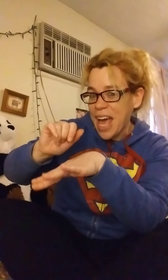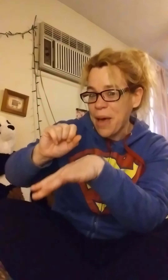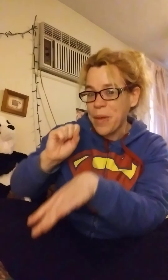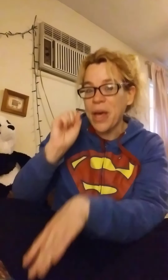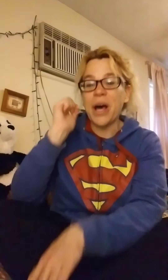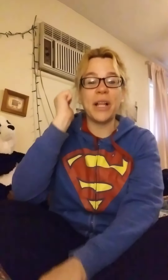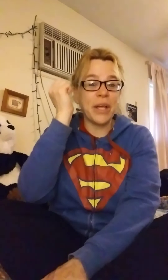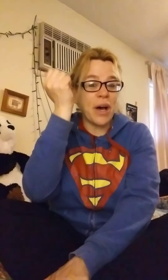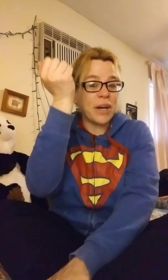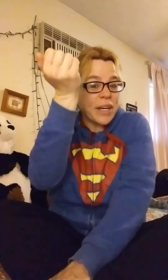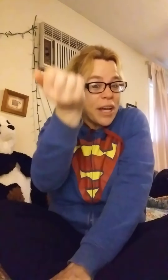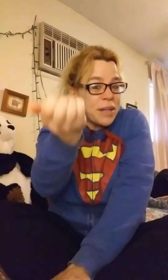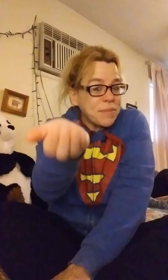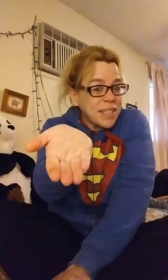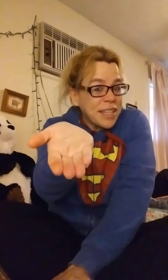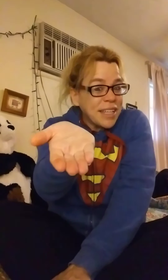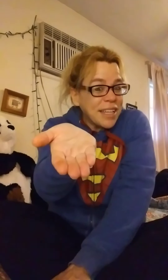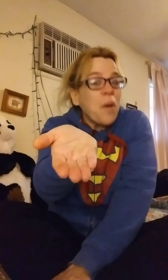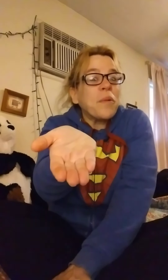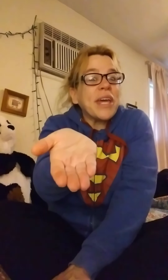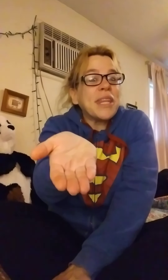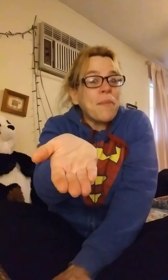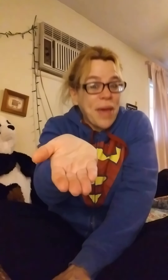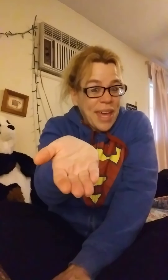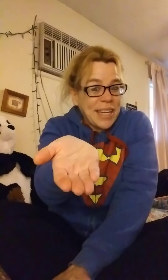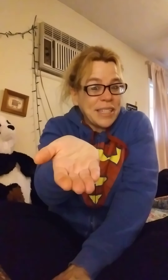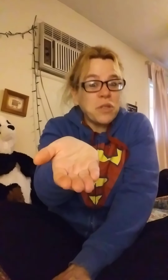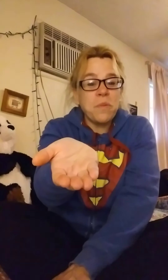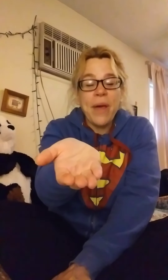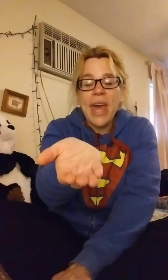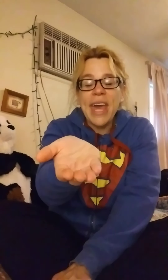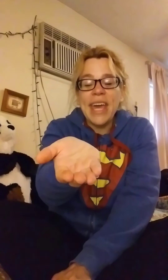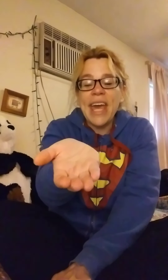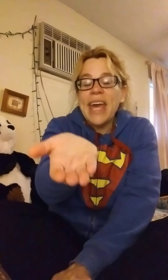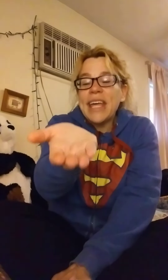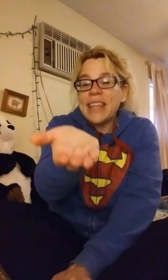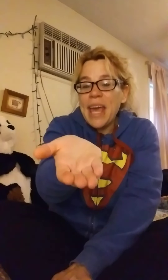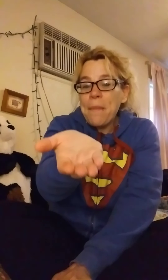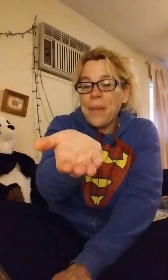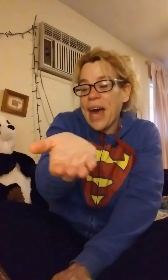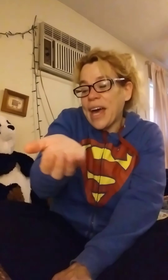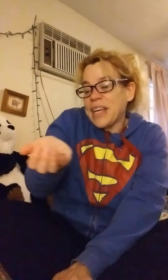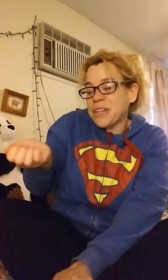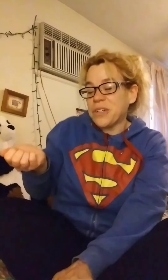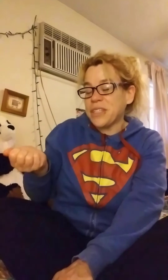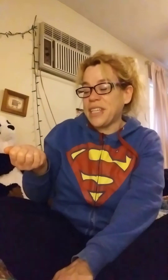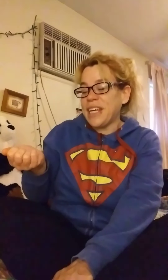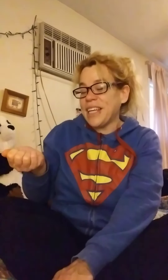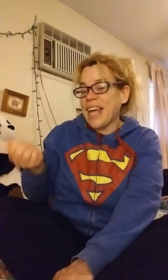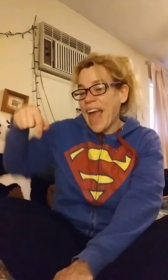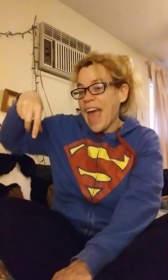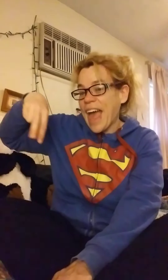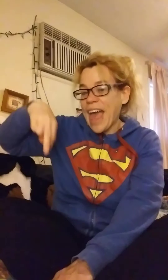top. Along comes with a penny to pay. They buy a cookie and